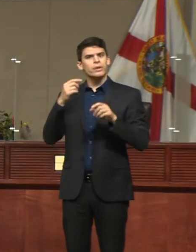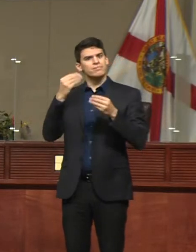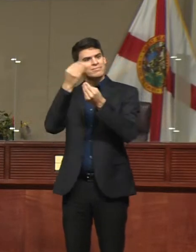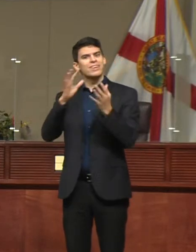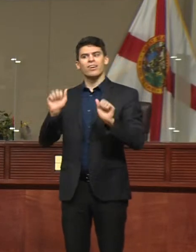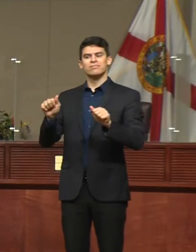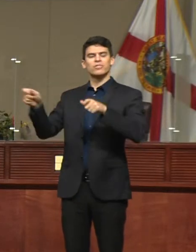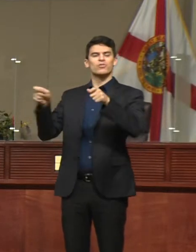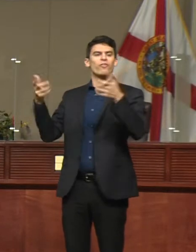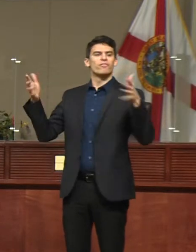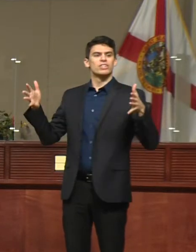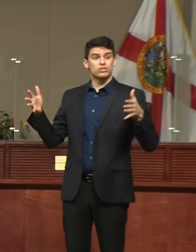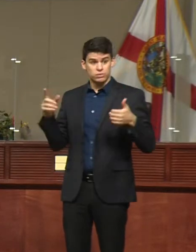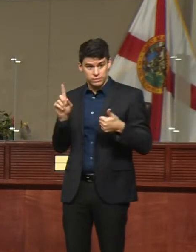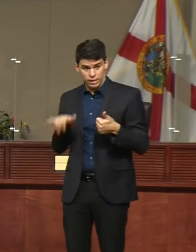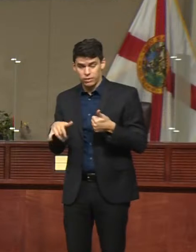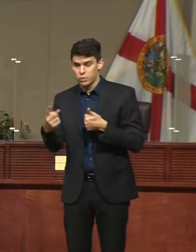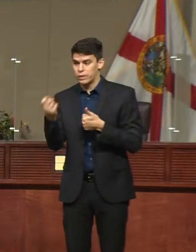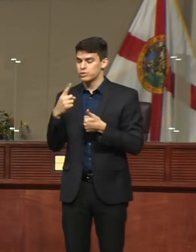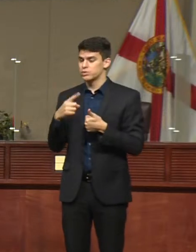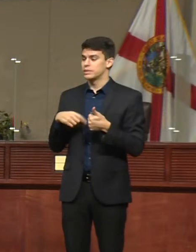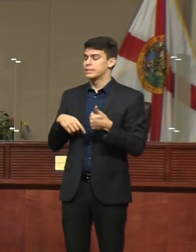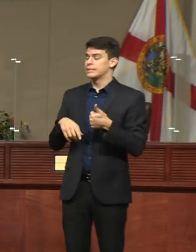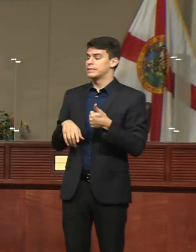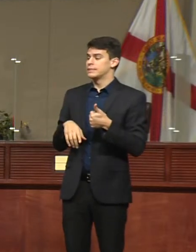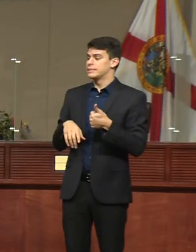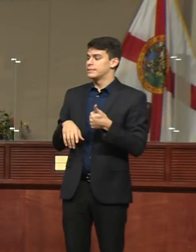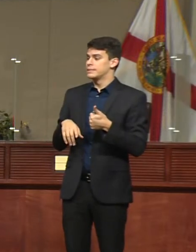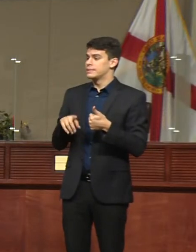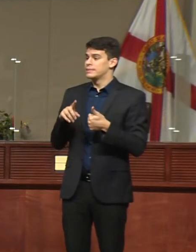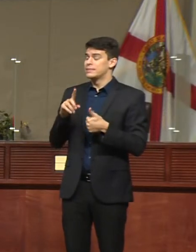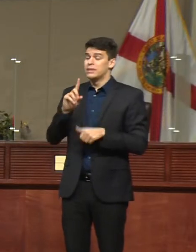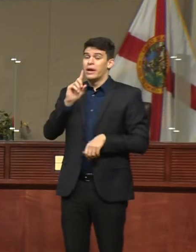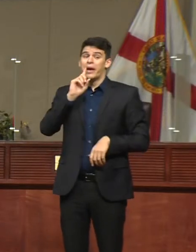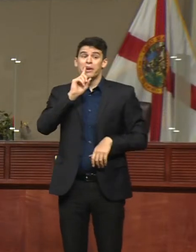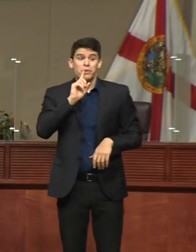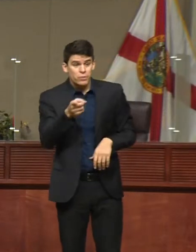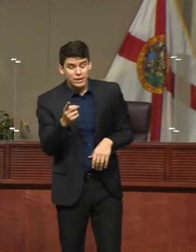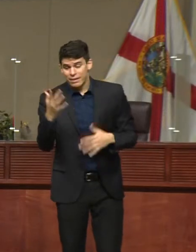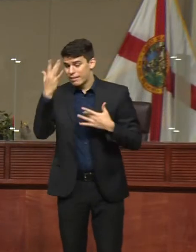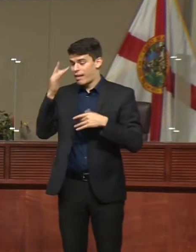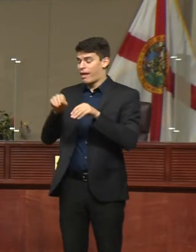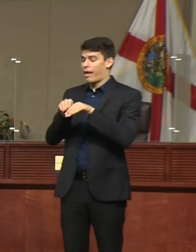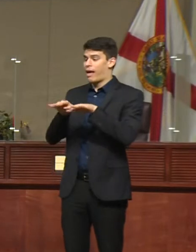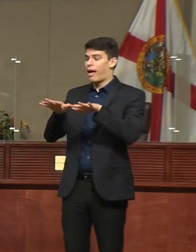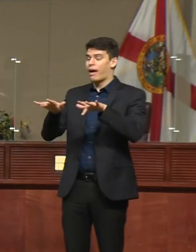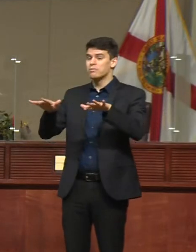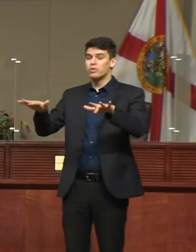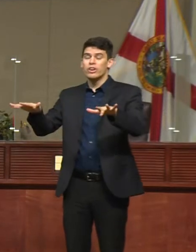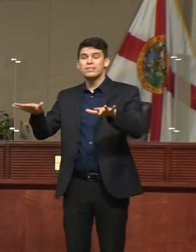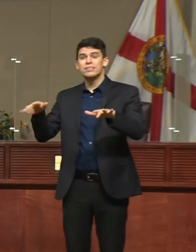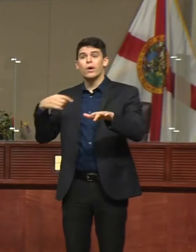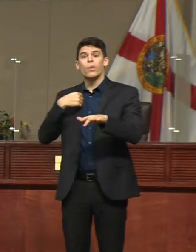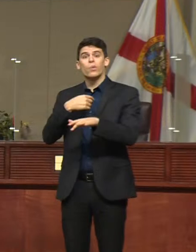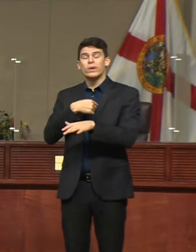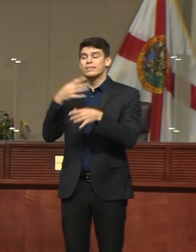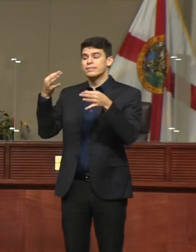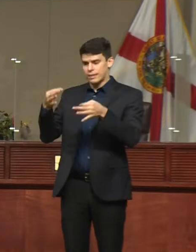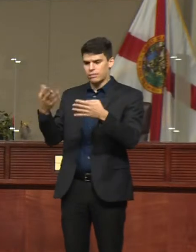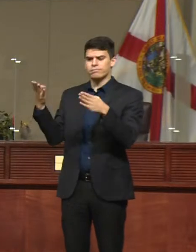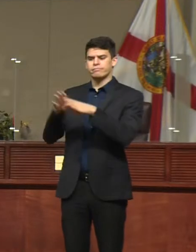on that one, we do not close any outbreaks until 40, in the case of